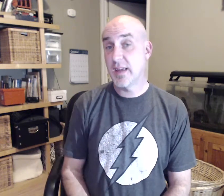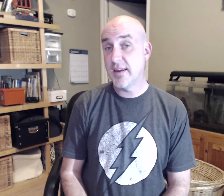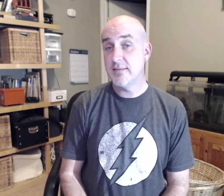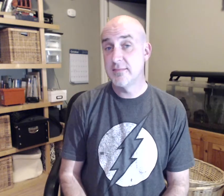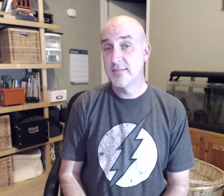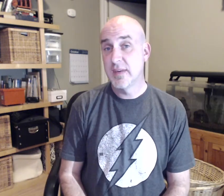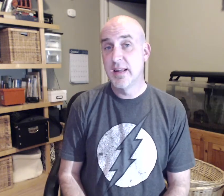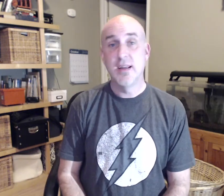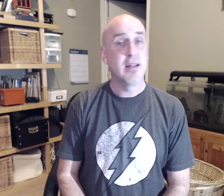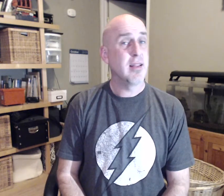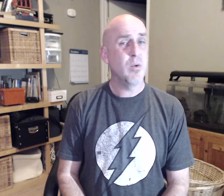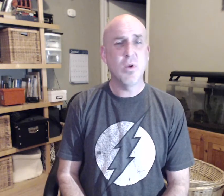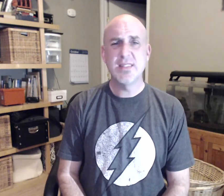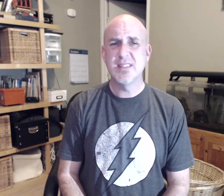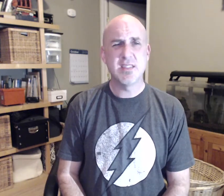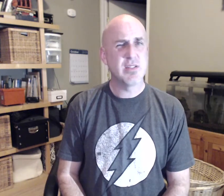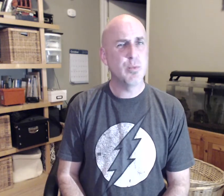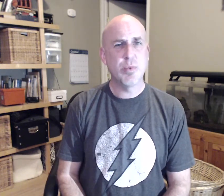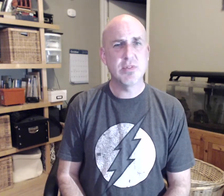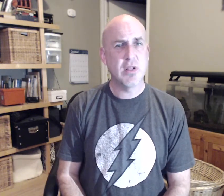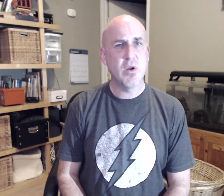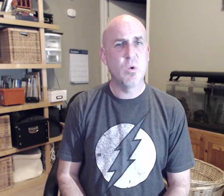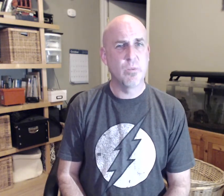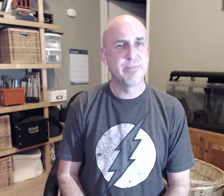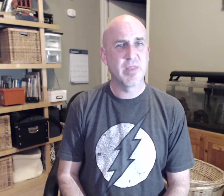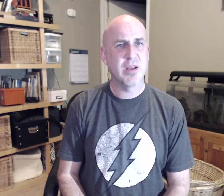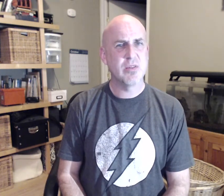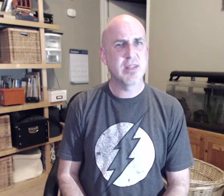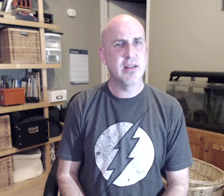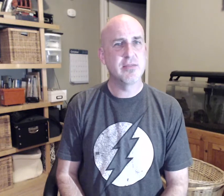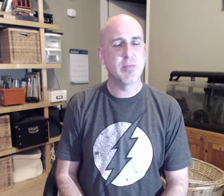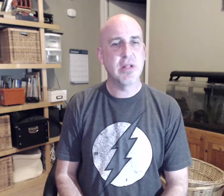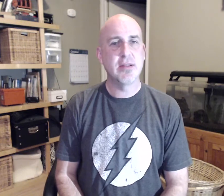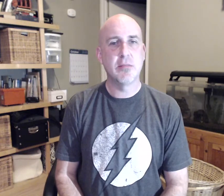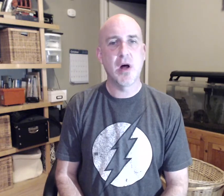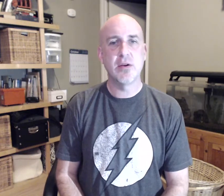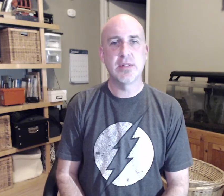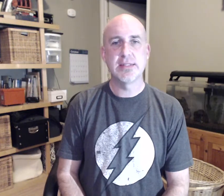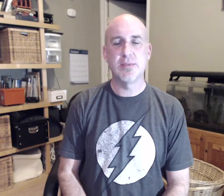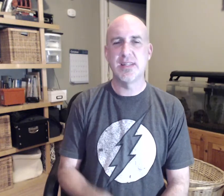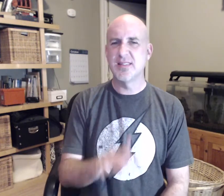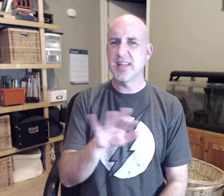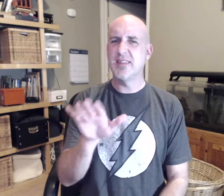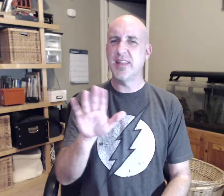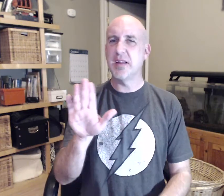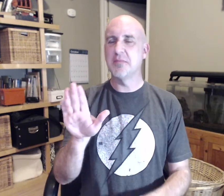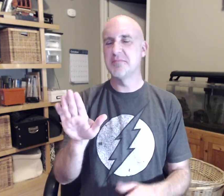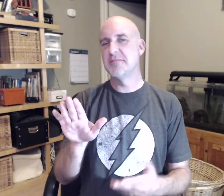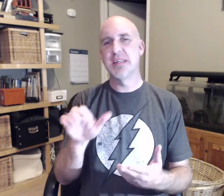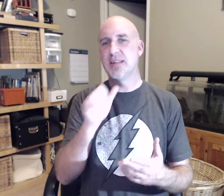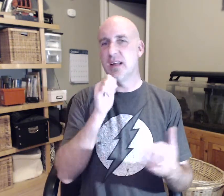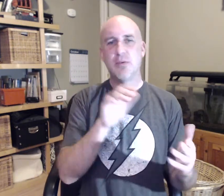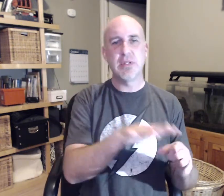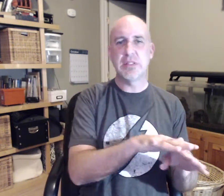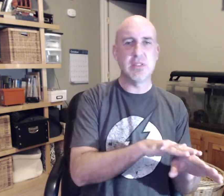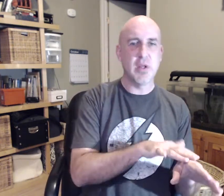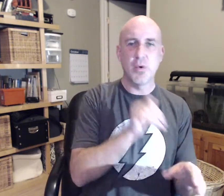Okay, that wasn't super slow. That was kind of spelled at a moderate speed, kind of like not really slow, not